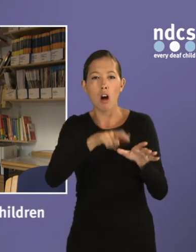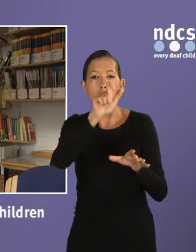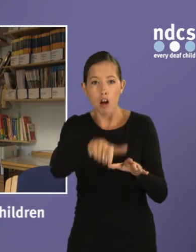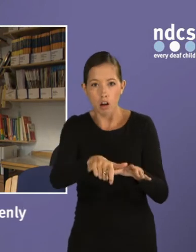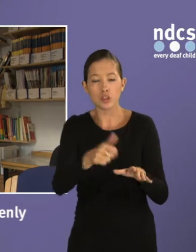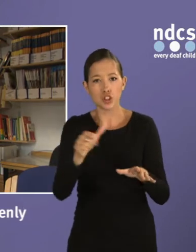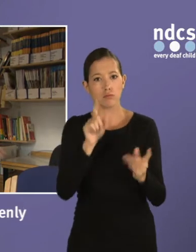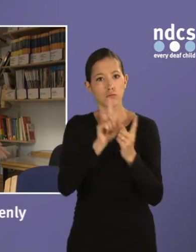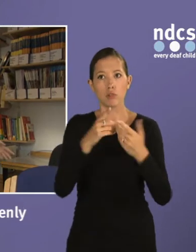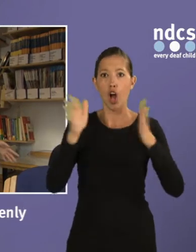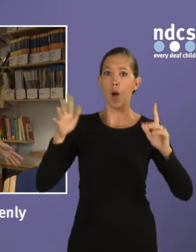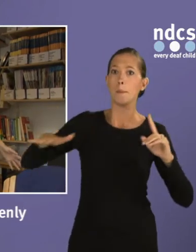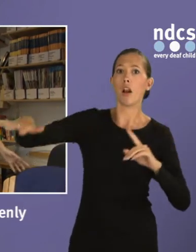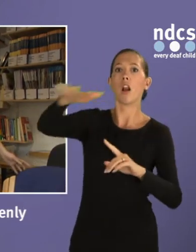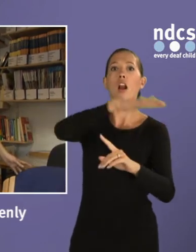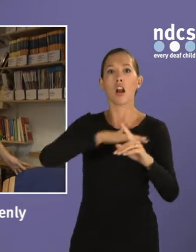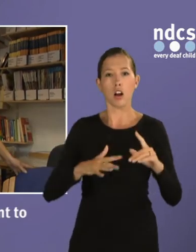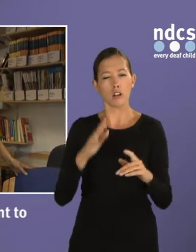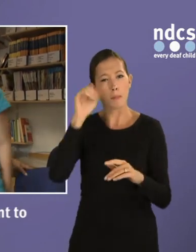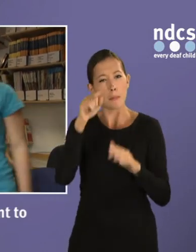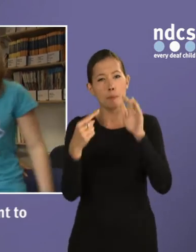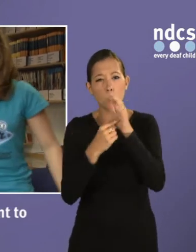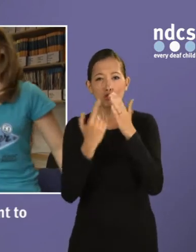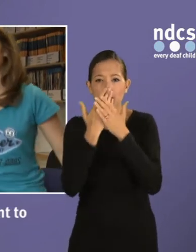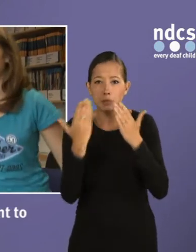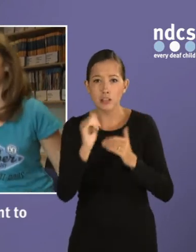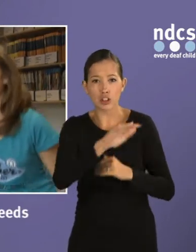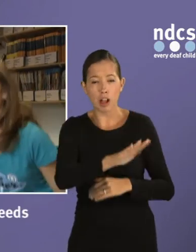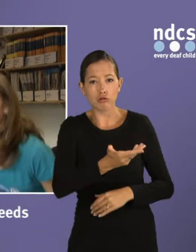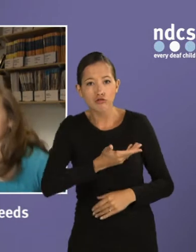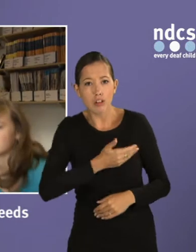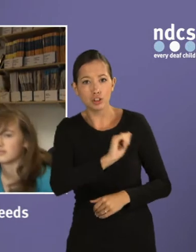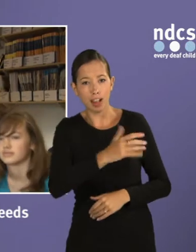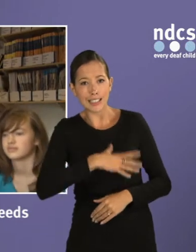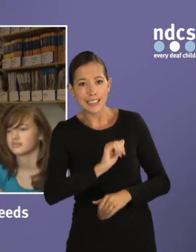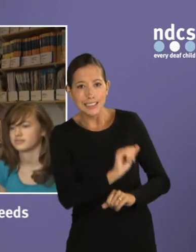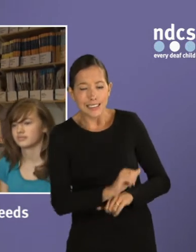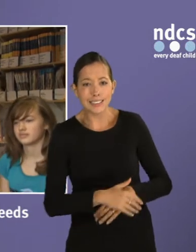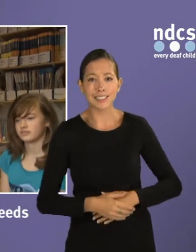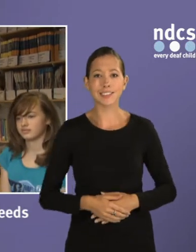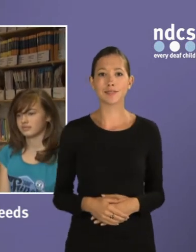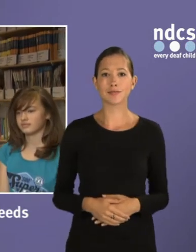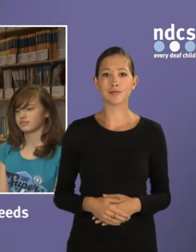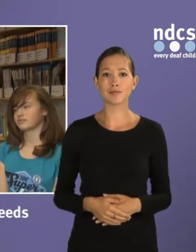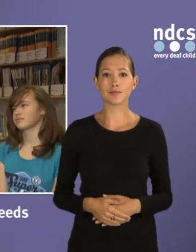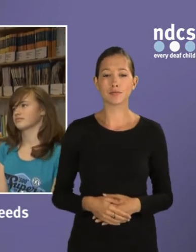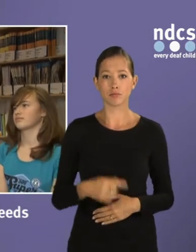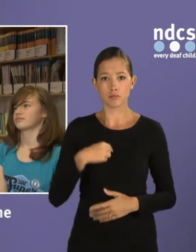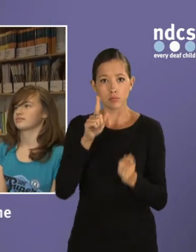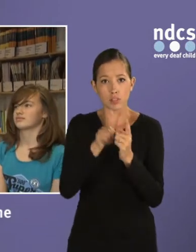people should take place as openly as possible. Remember, it's important to respect the rights and needs of the child.